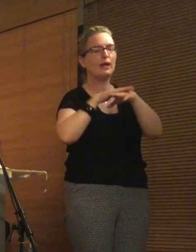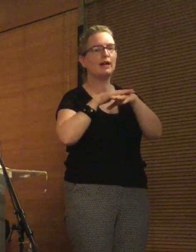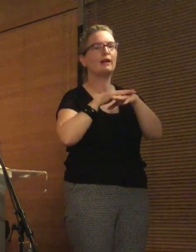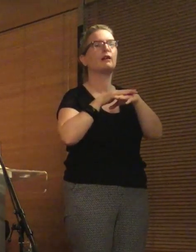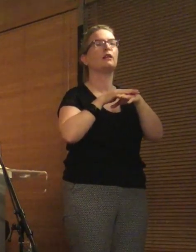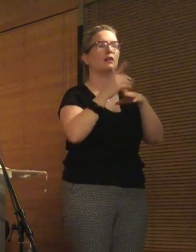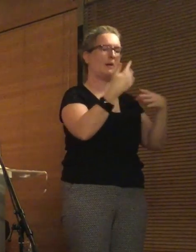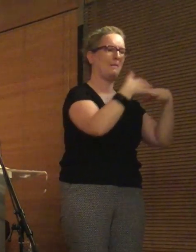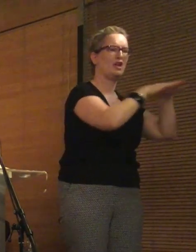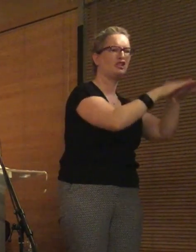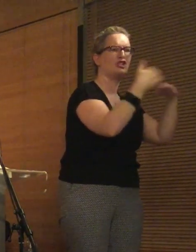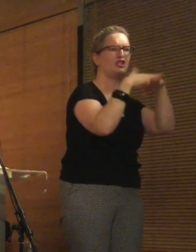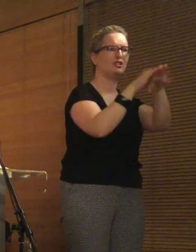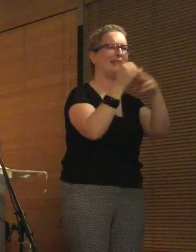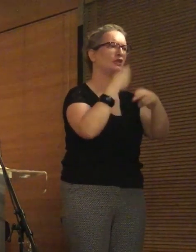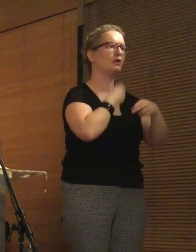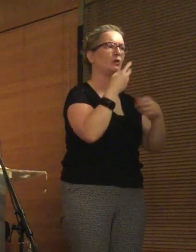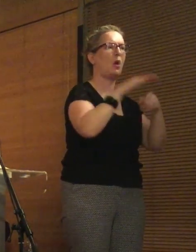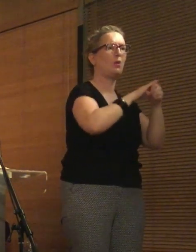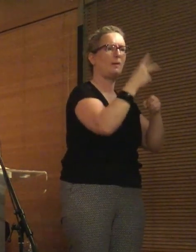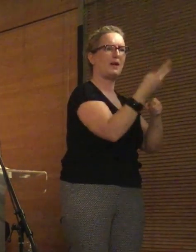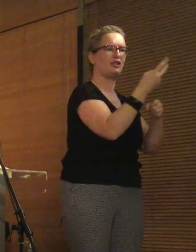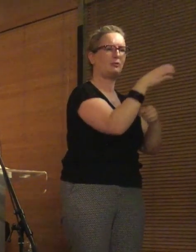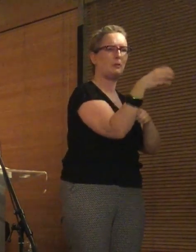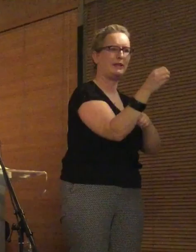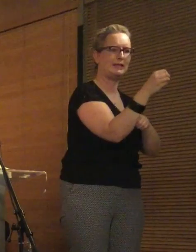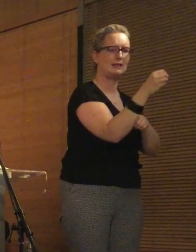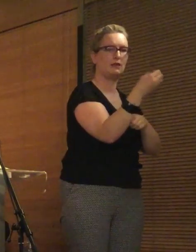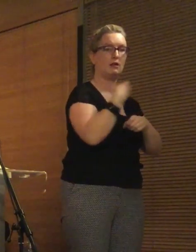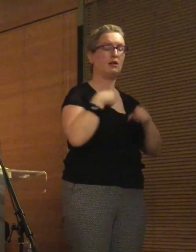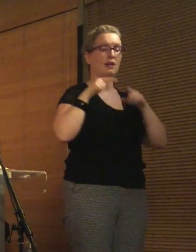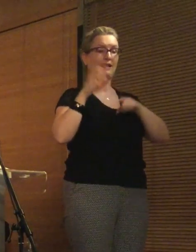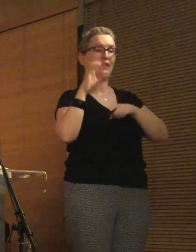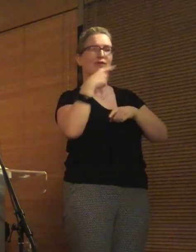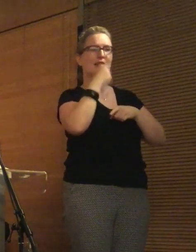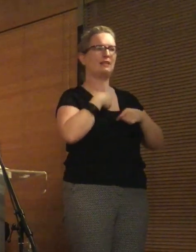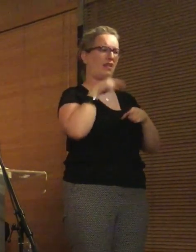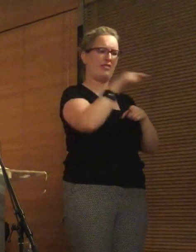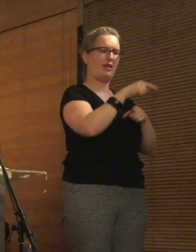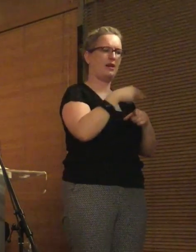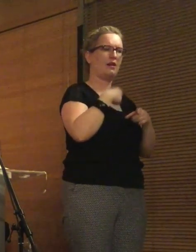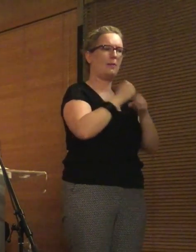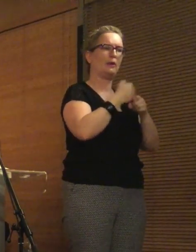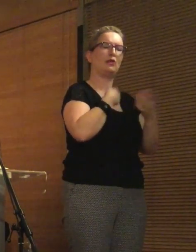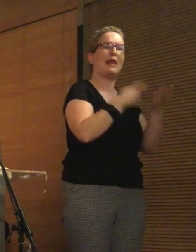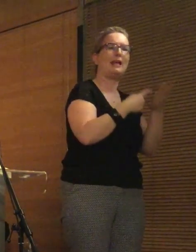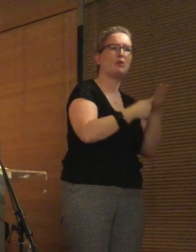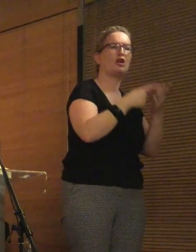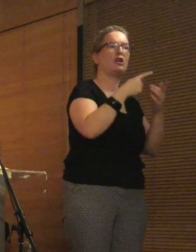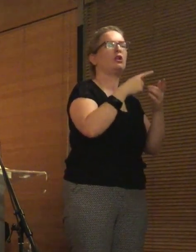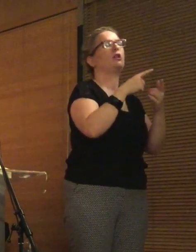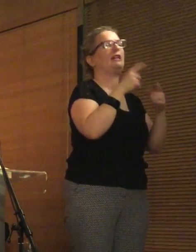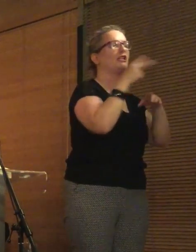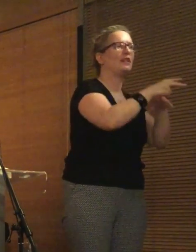being merged into local partnership companies. And these, she says, are about labour, intervention and training, and they're not